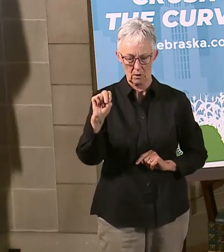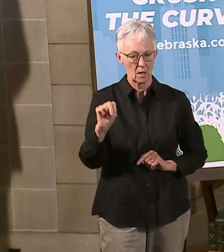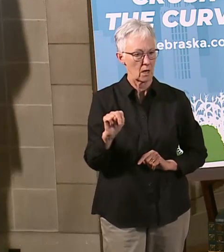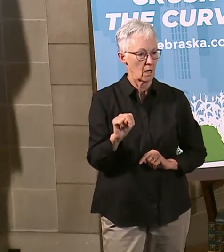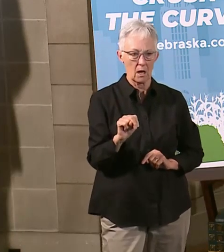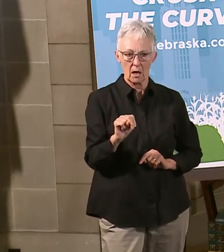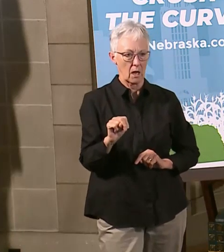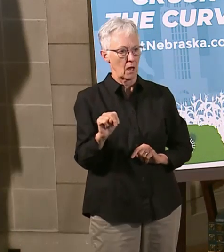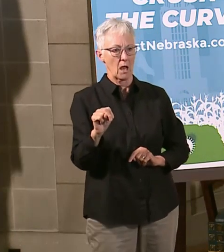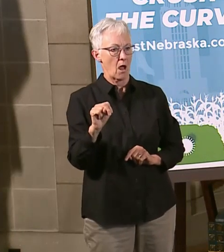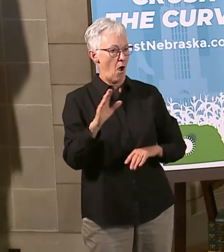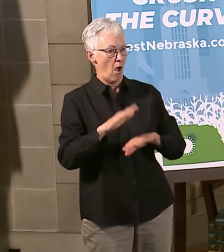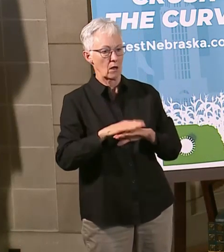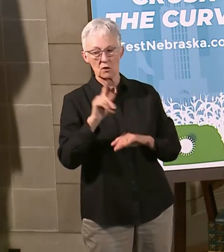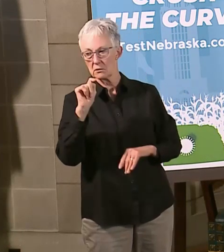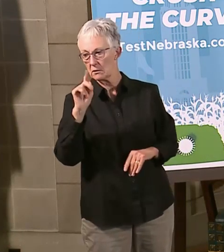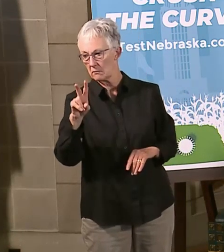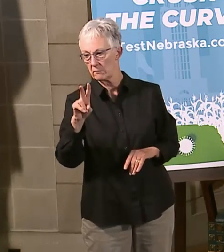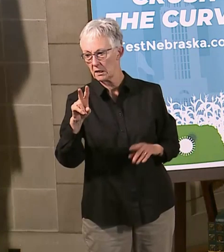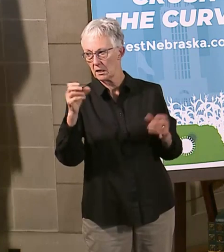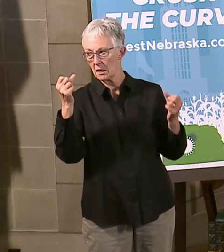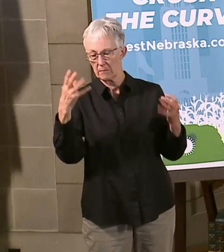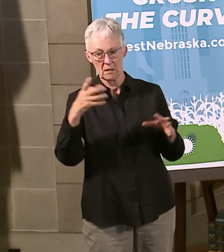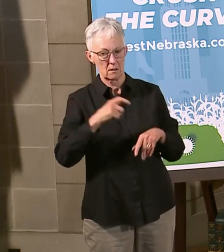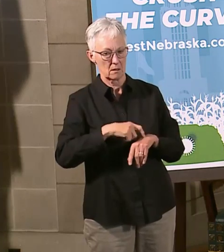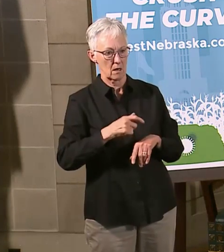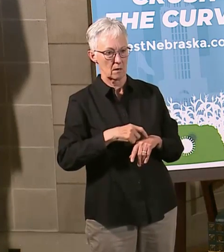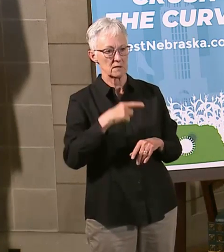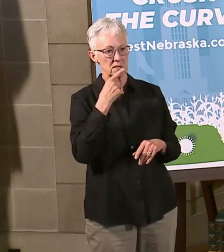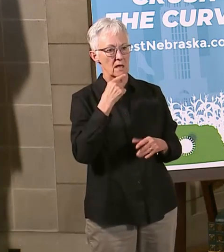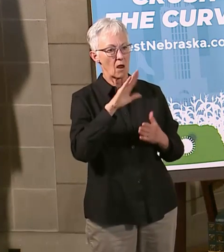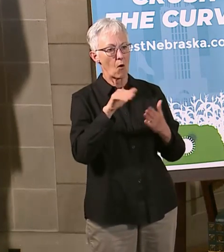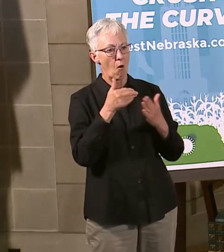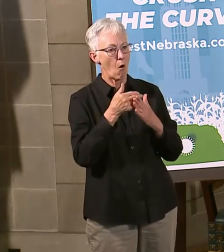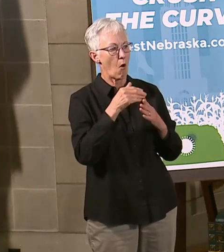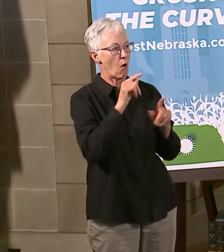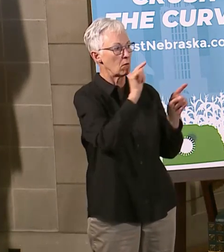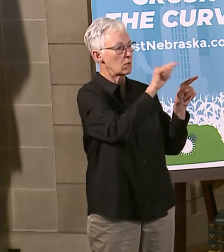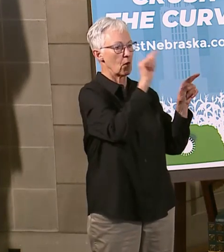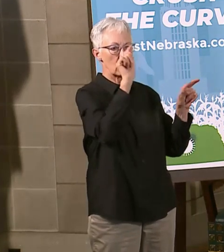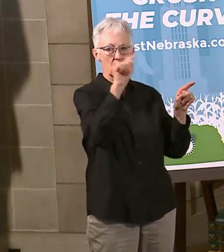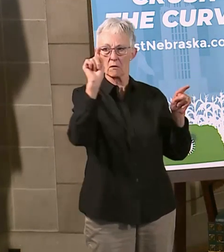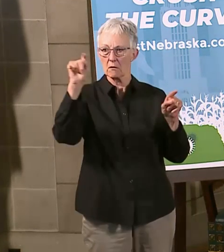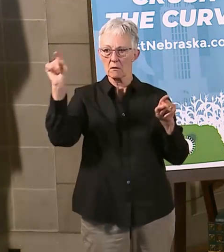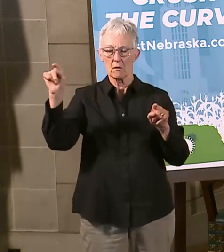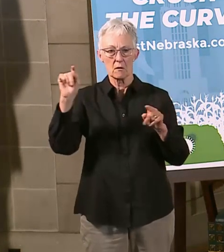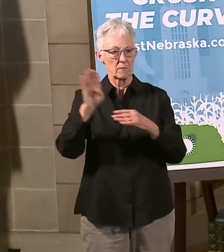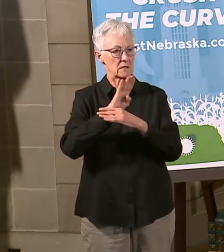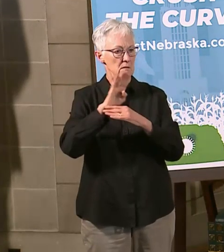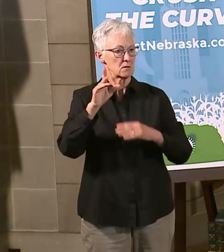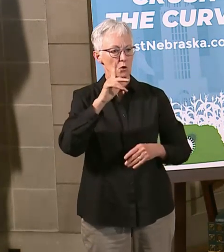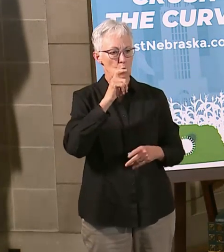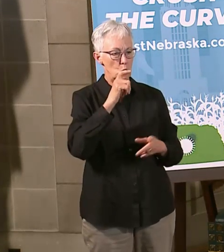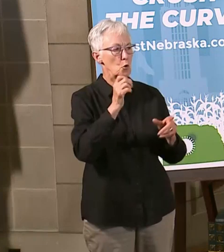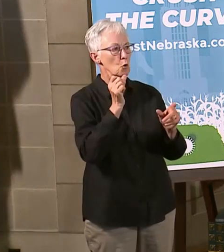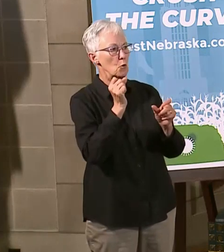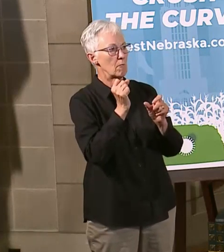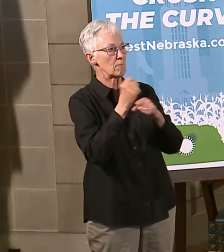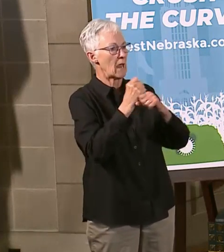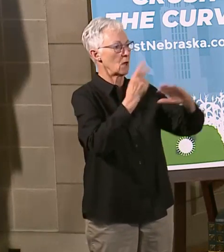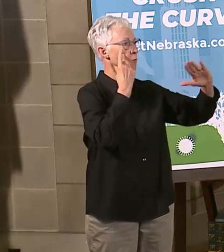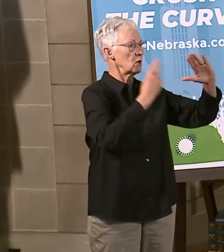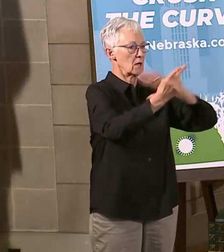said that on NET when we had our show a couple, 3 weeks ago. So the and just specifically with regard to the IHME model, that model has moved